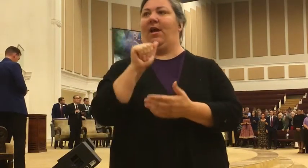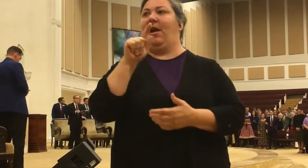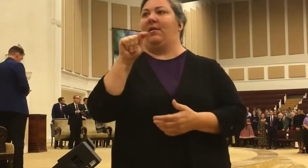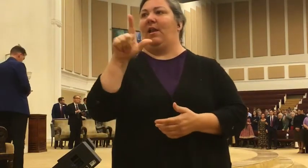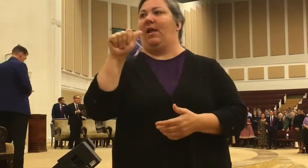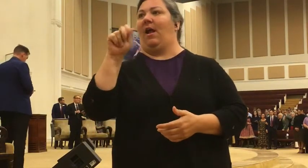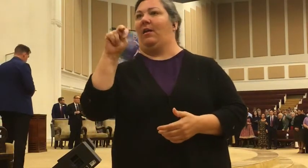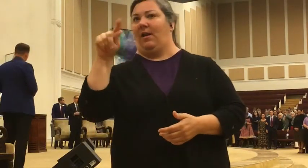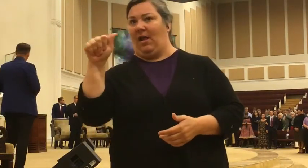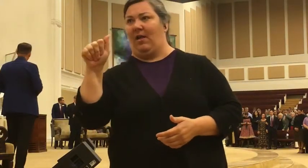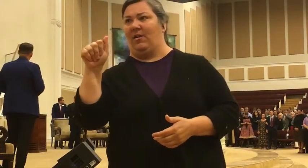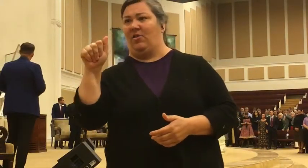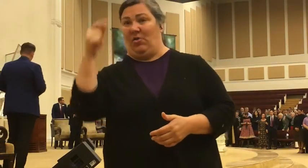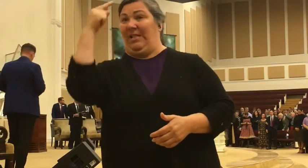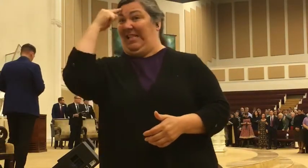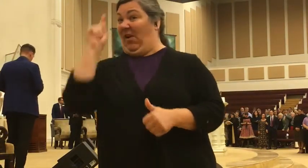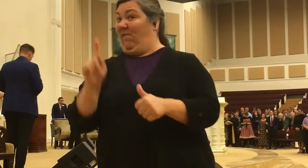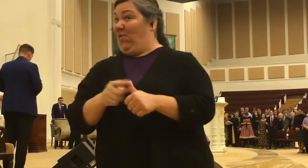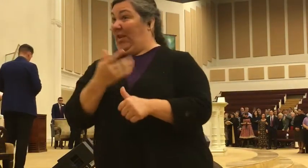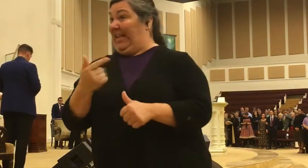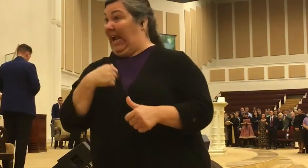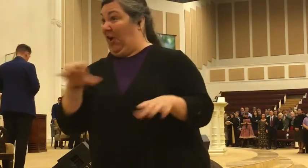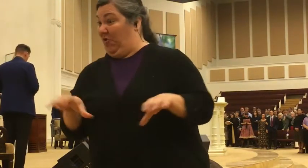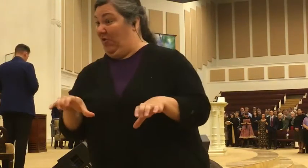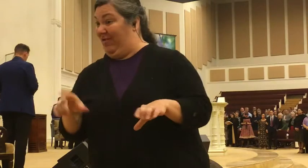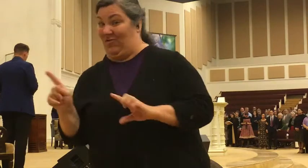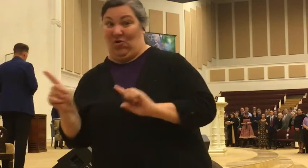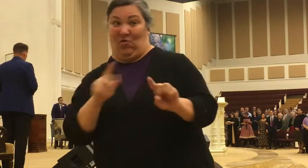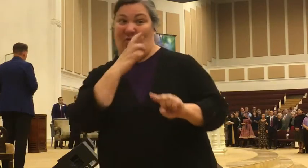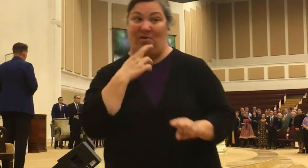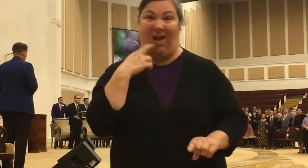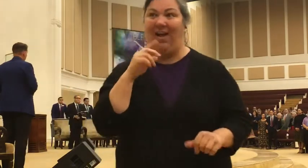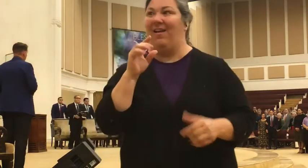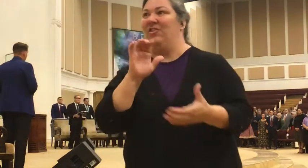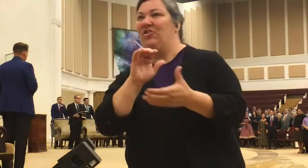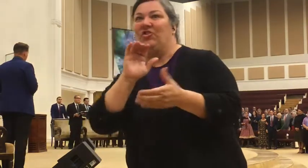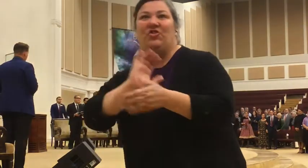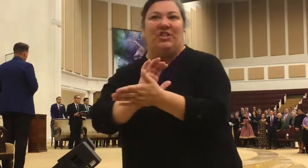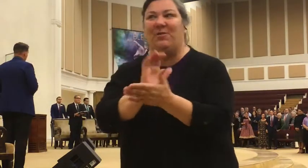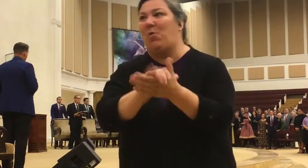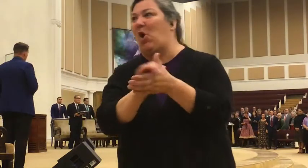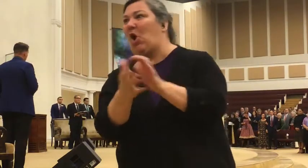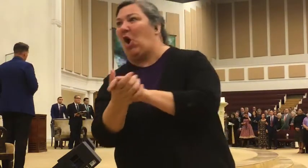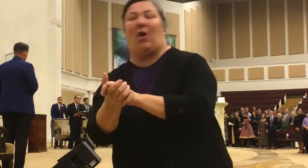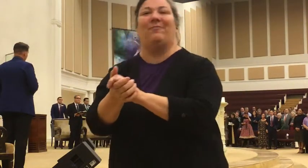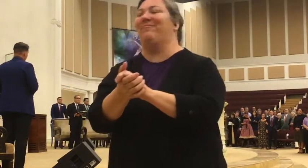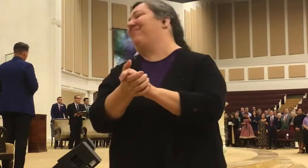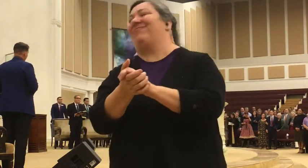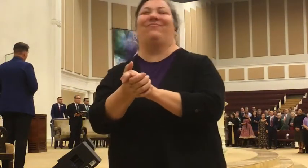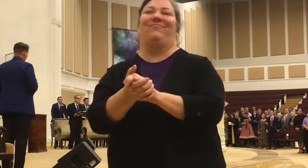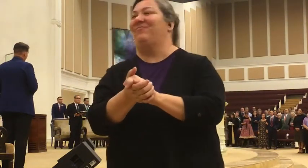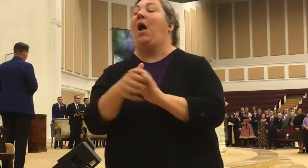You'd think the first thing we would do is go find a cheeseburger or a good steak. We were just happy to have smooth pavement on the